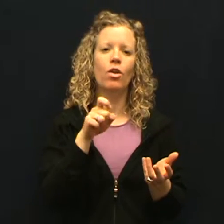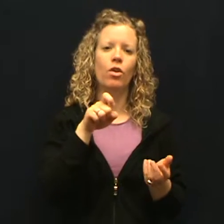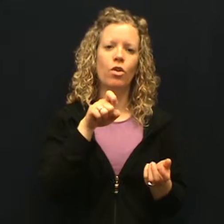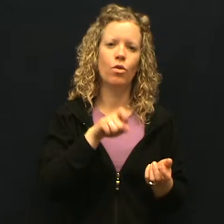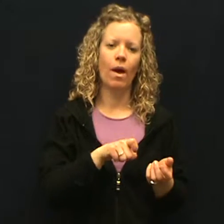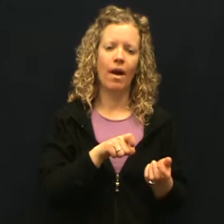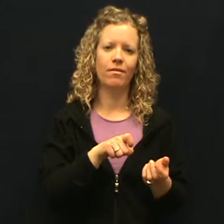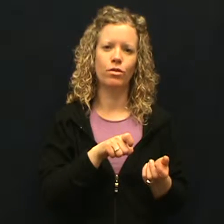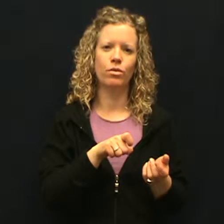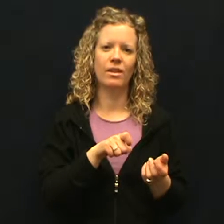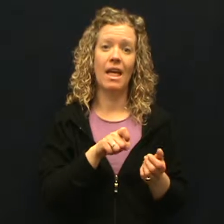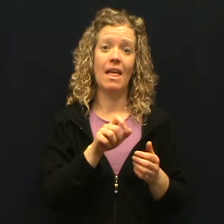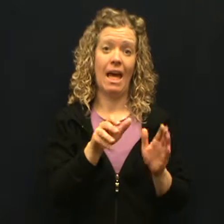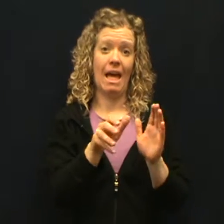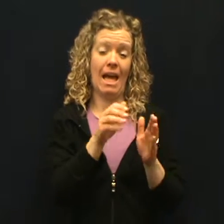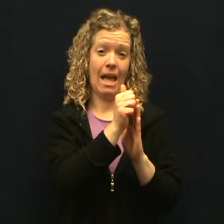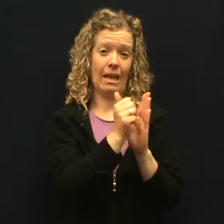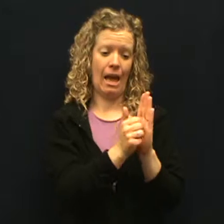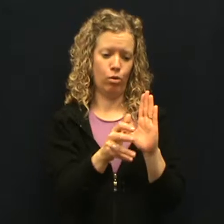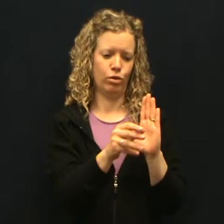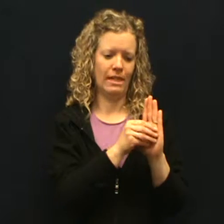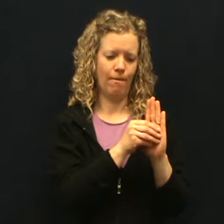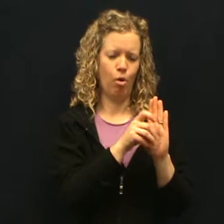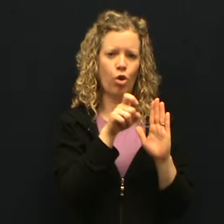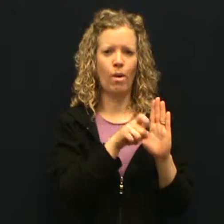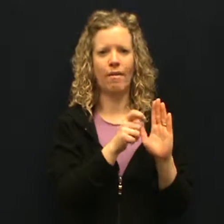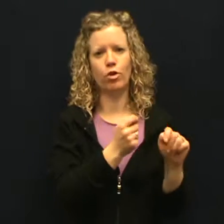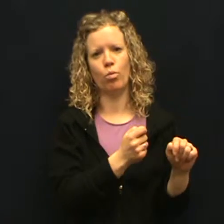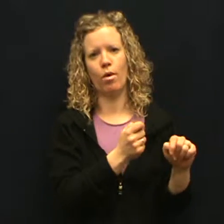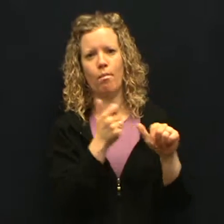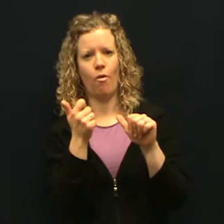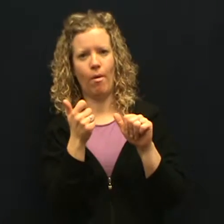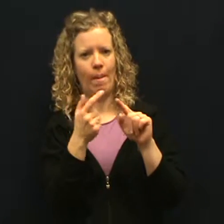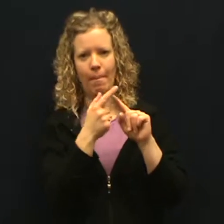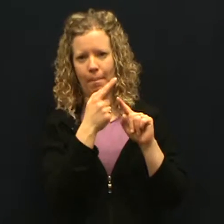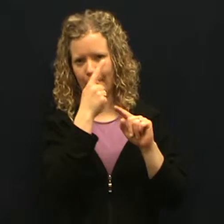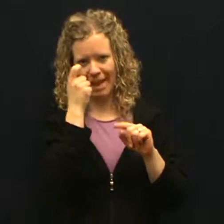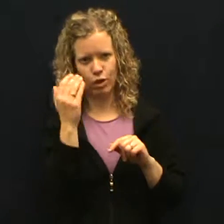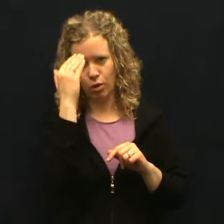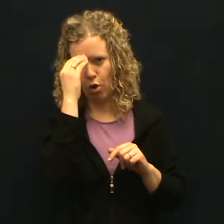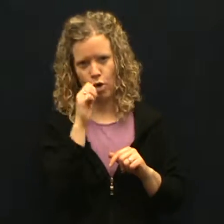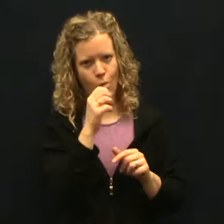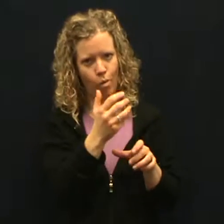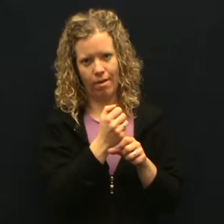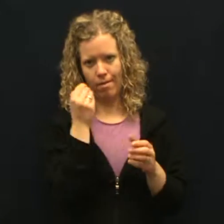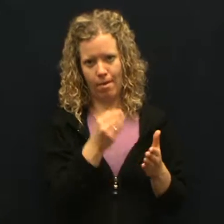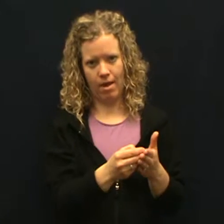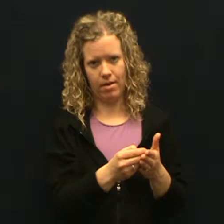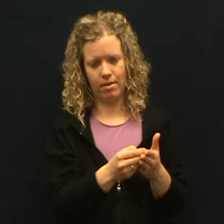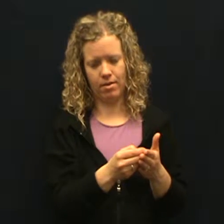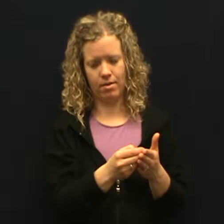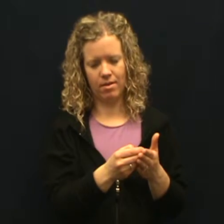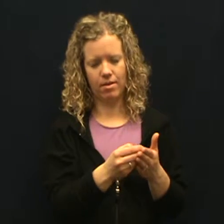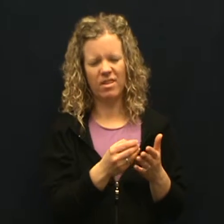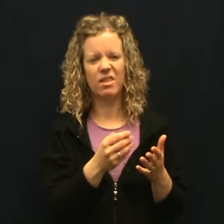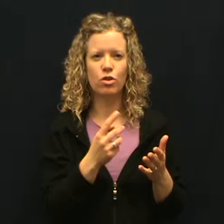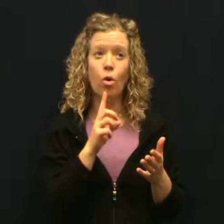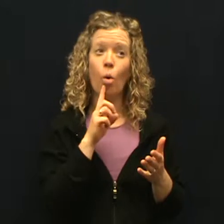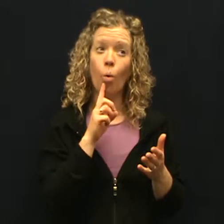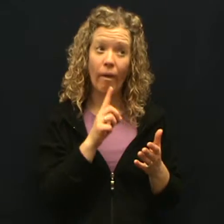your accounts receivable because it is no longer receivable. And since you've already in some ways estimated that that was going to